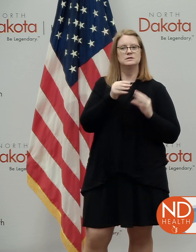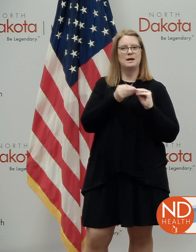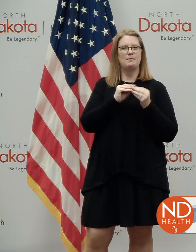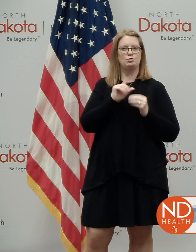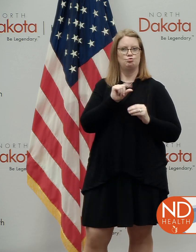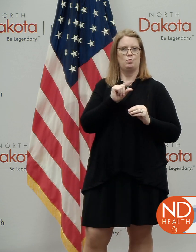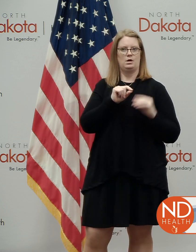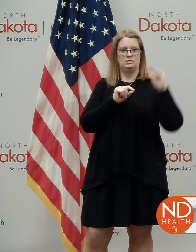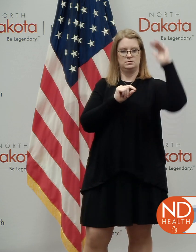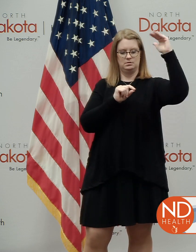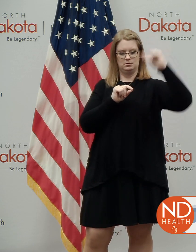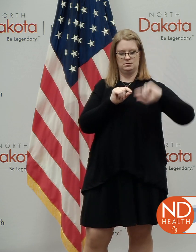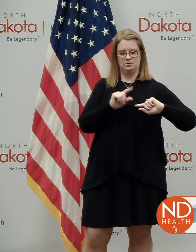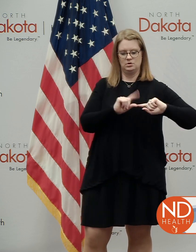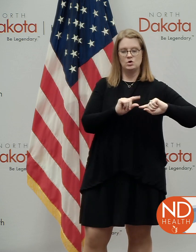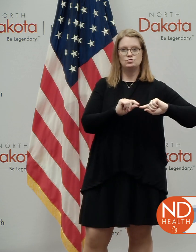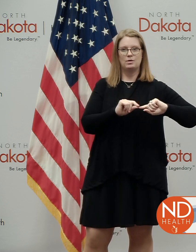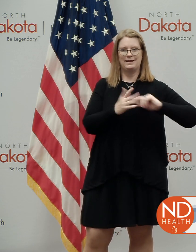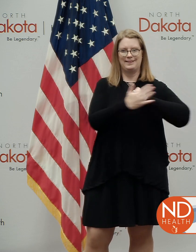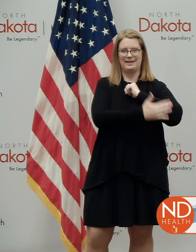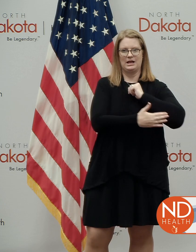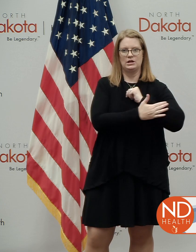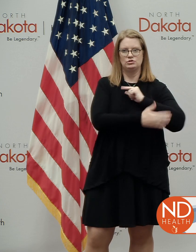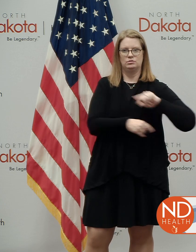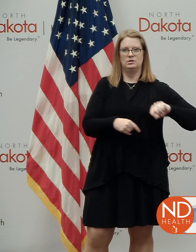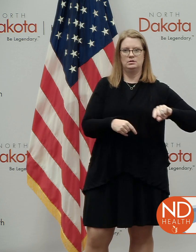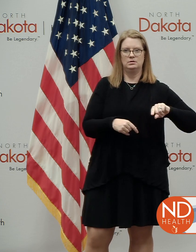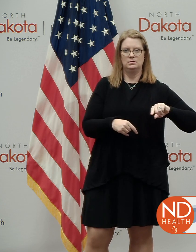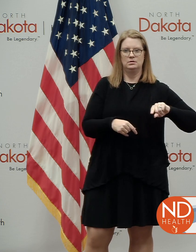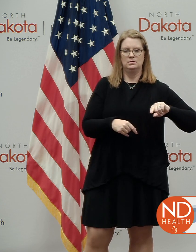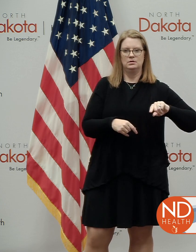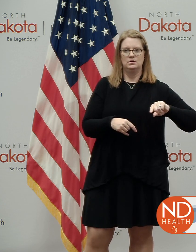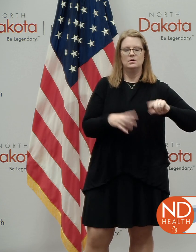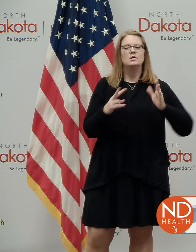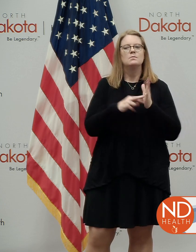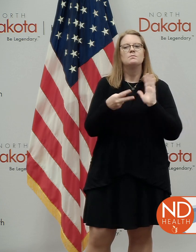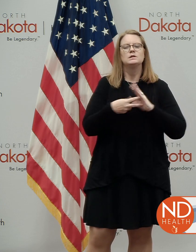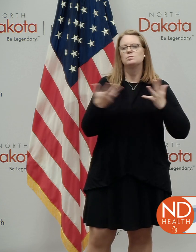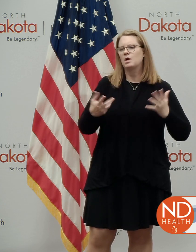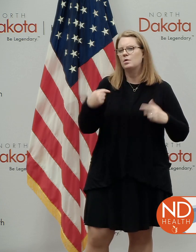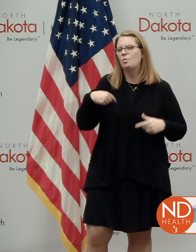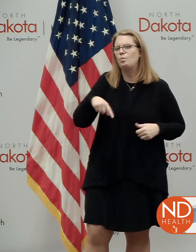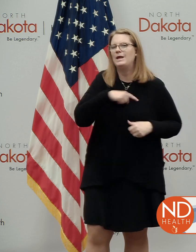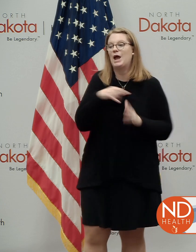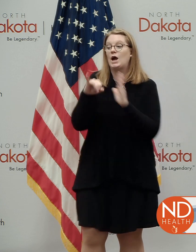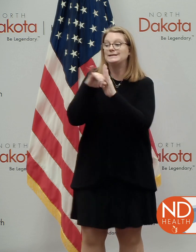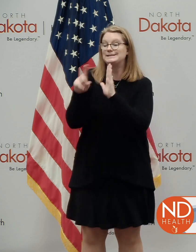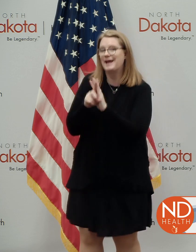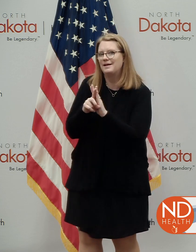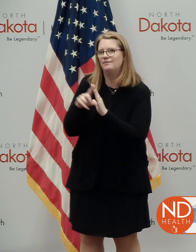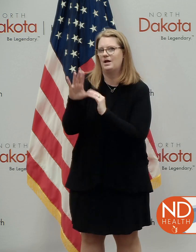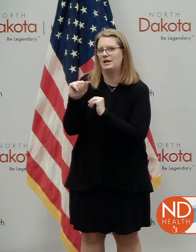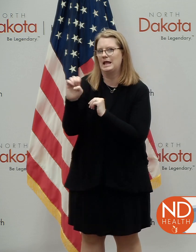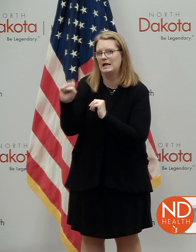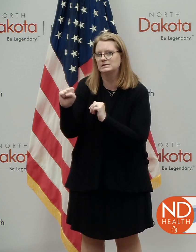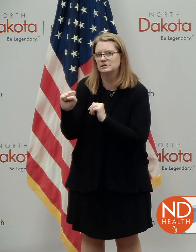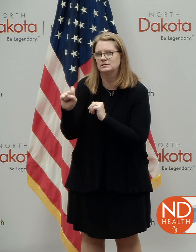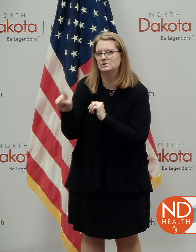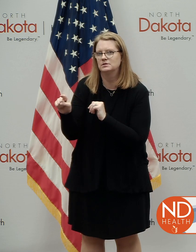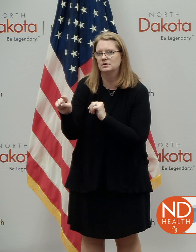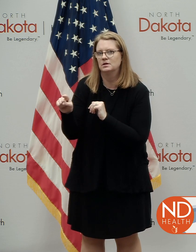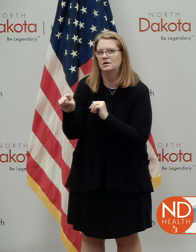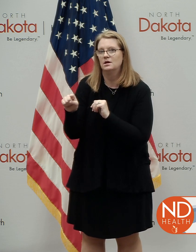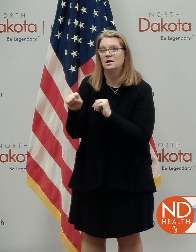problem, we are identifying our cases. We're being proactive, and that really, I think, leads, from